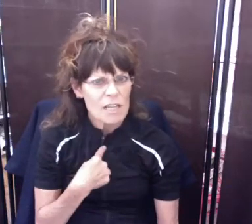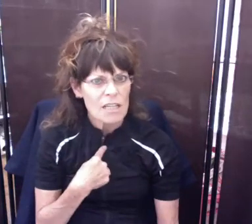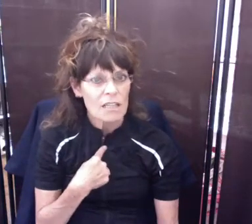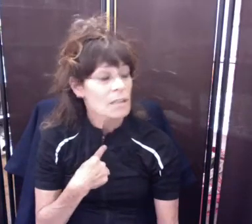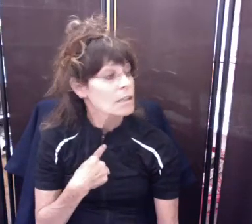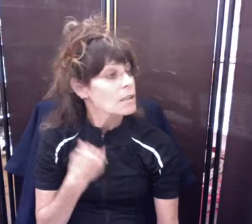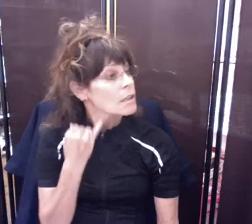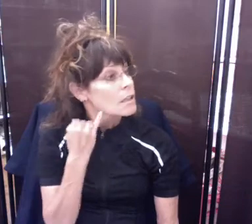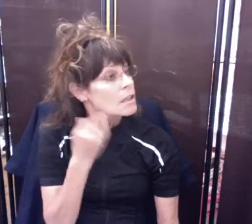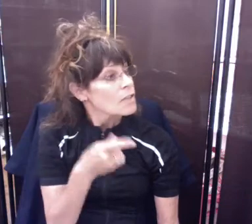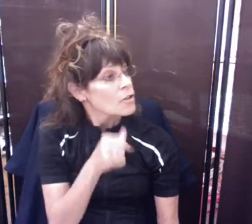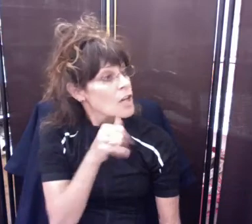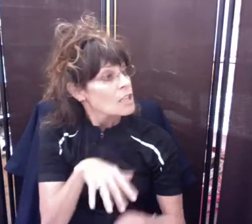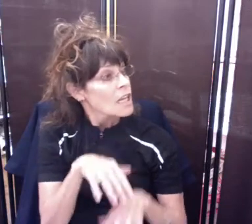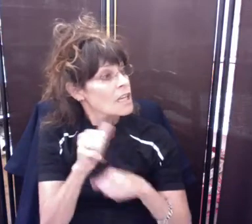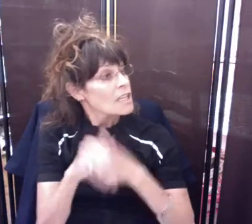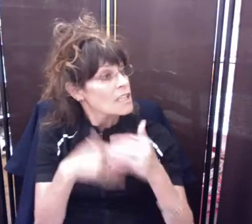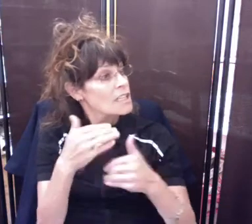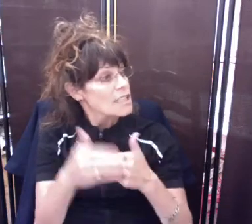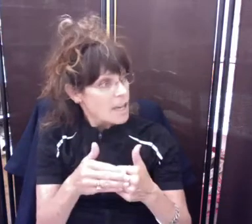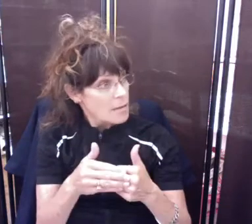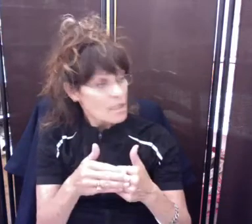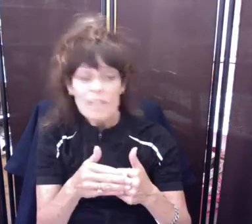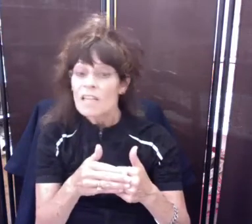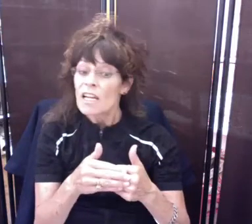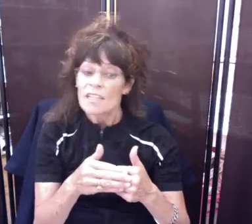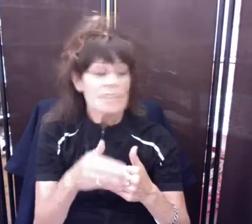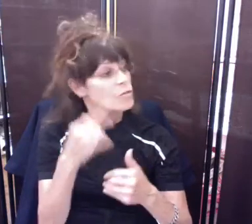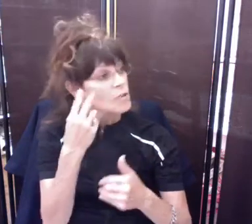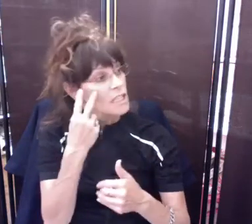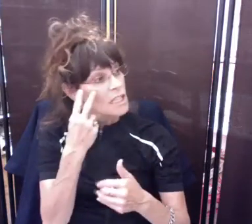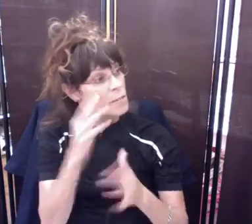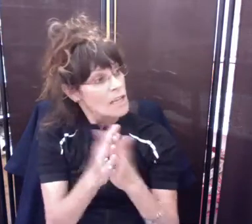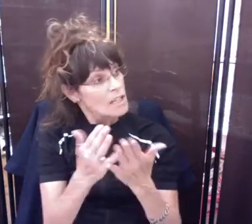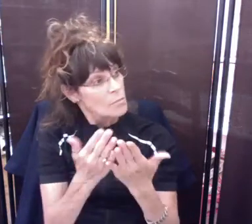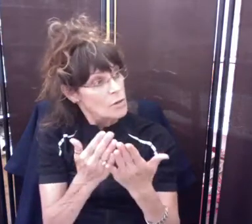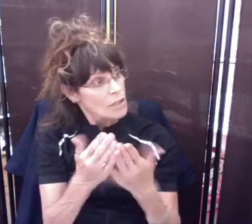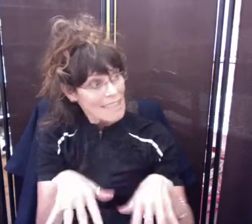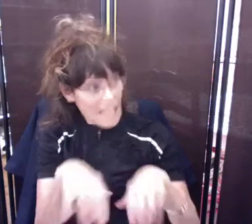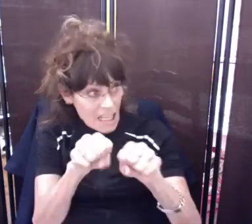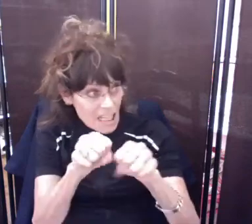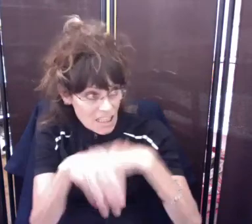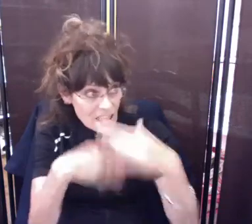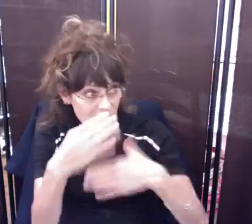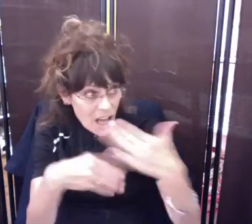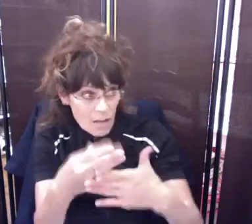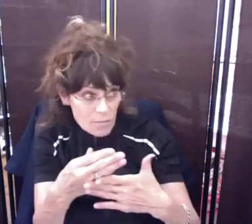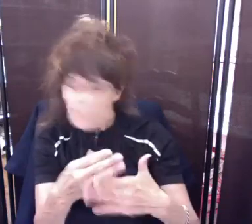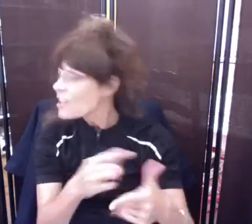taking the steps as they're laid out in the book Alcoholics Anonymous, actually taking them, then you don't have an AA